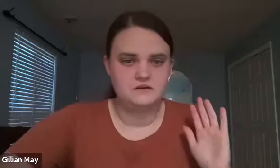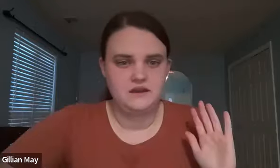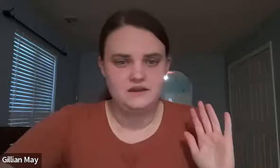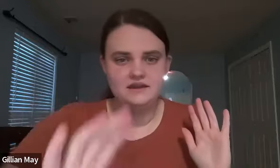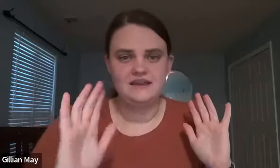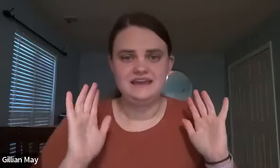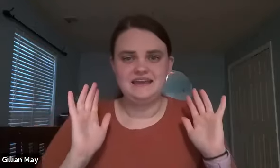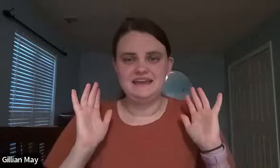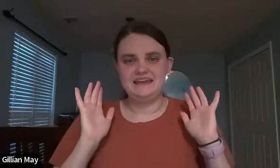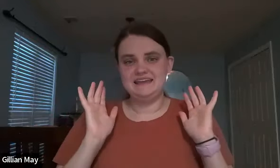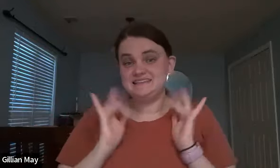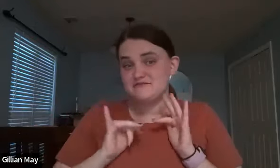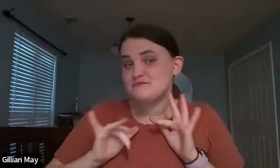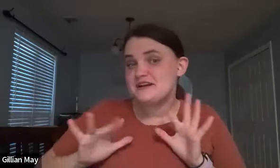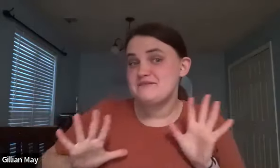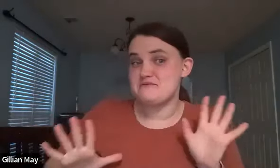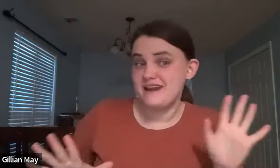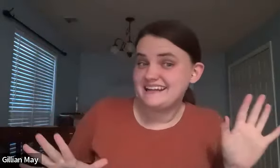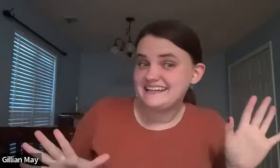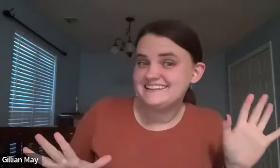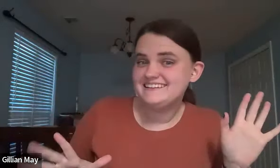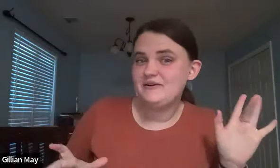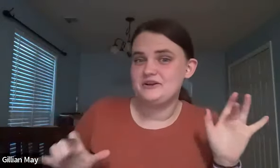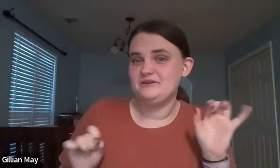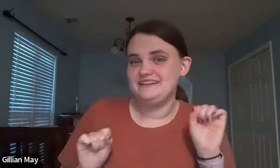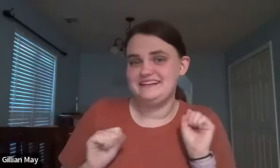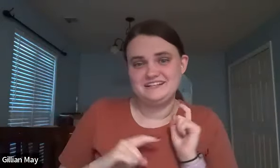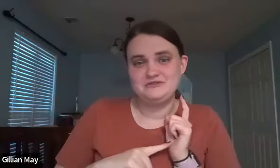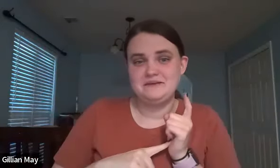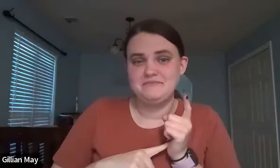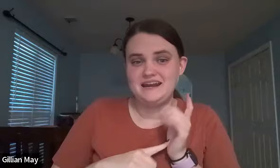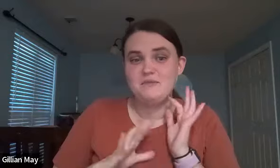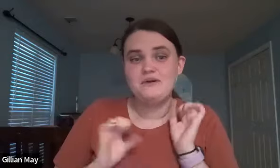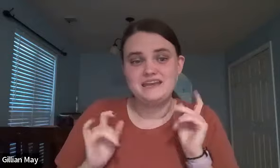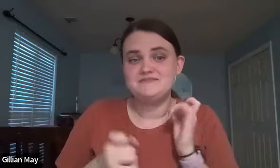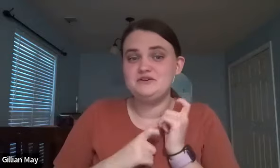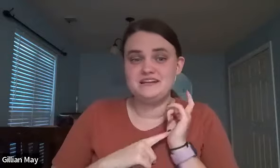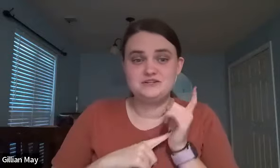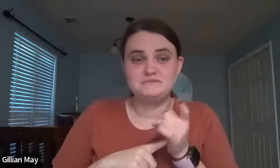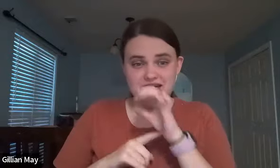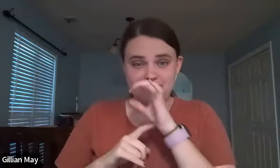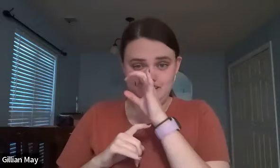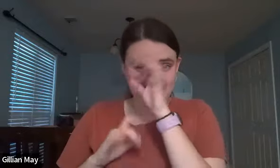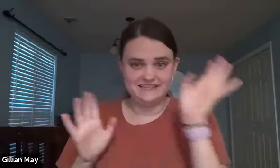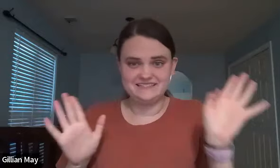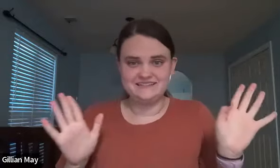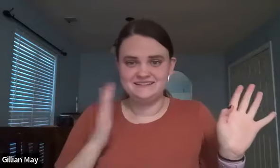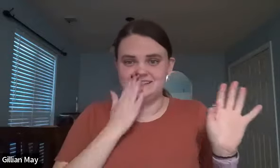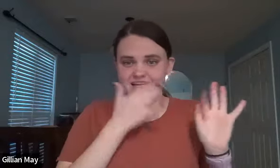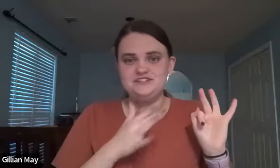Okay. Is everybody ready? Or do y'all need an extra minute? I'm okay giving you an extra minute if you need it. I do